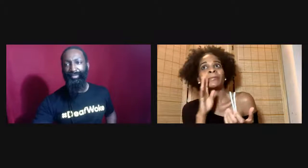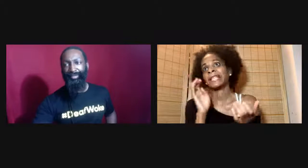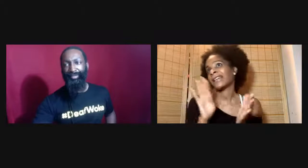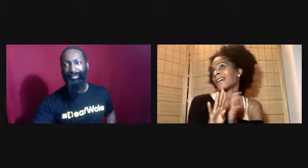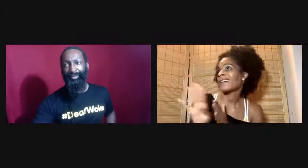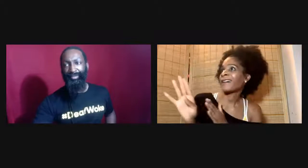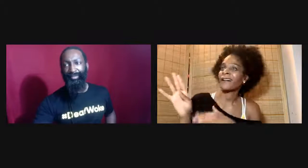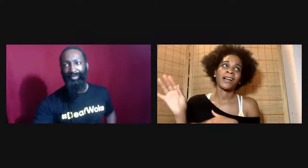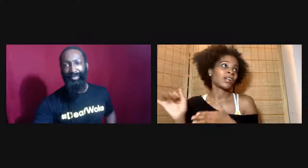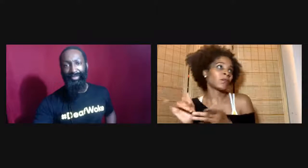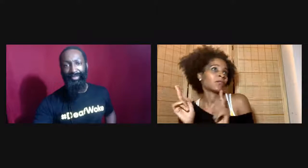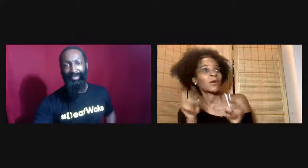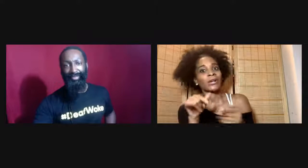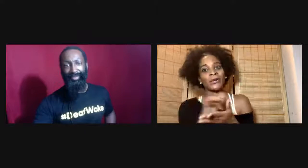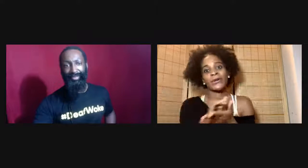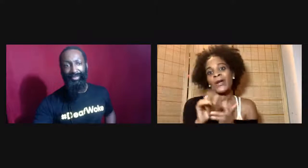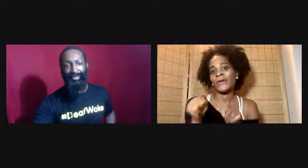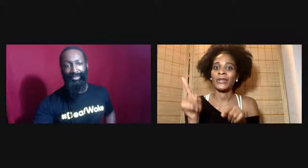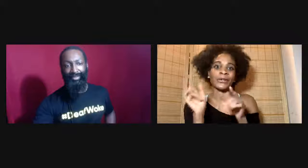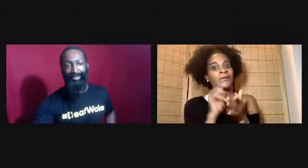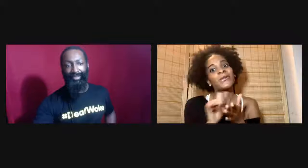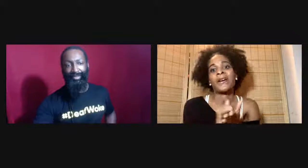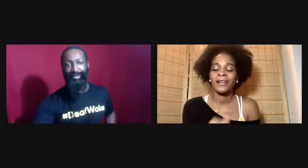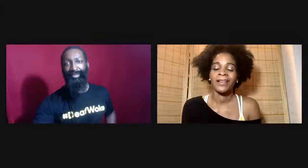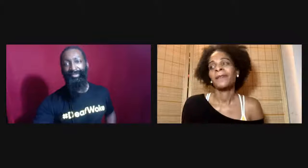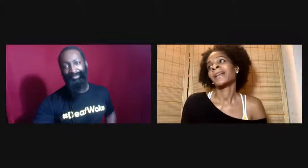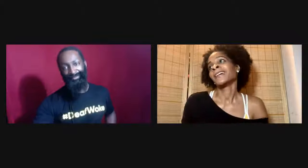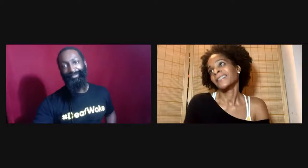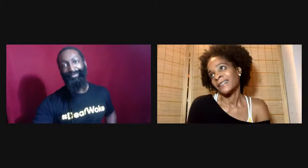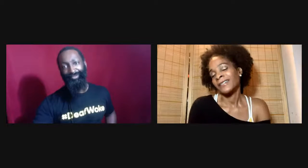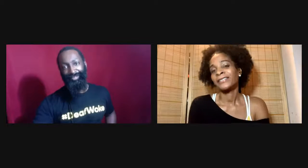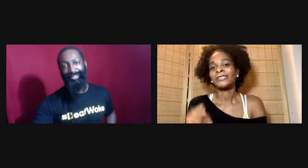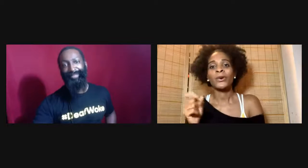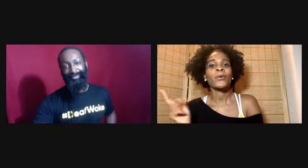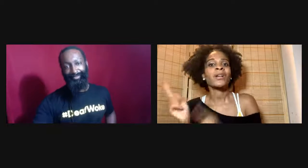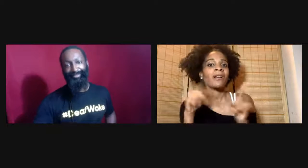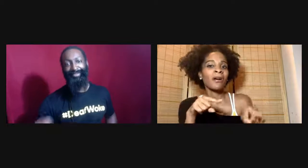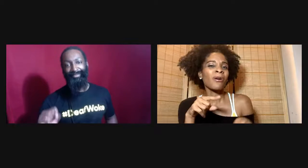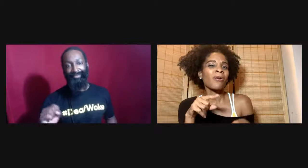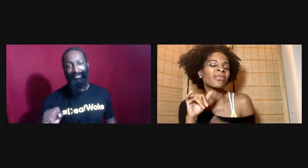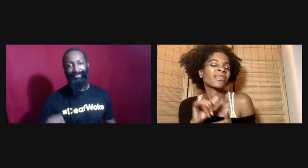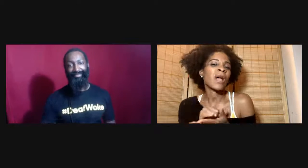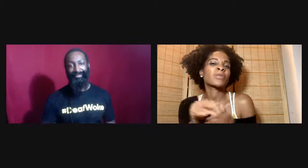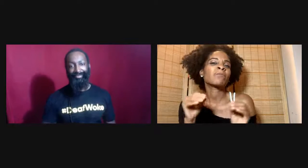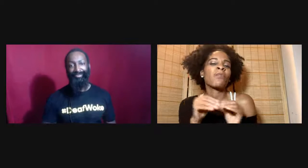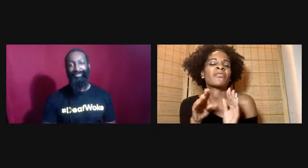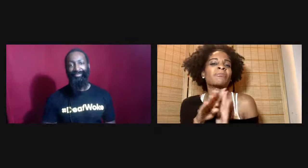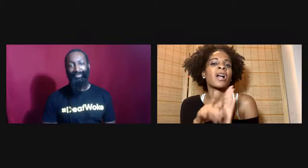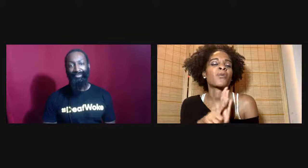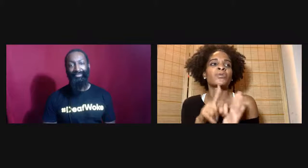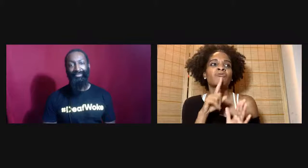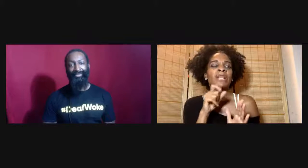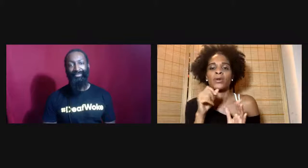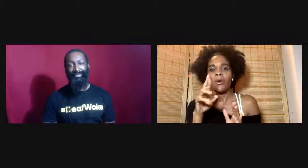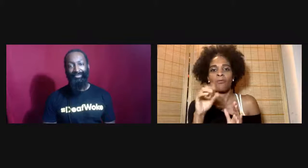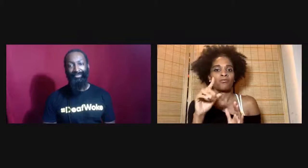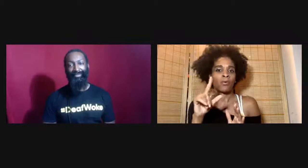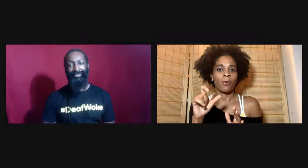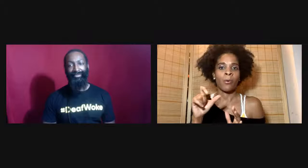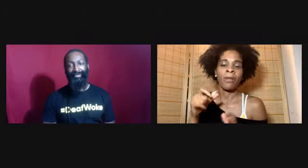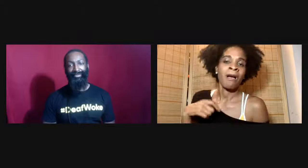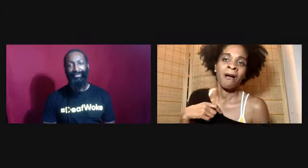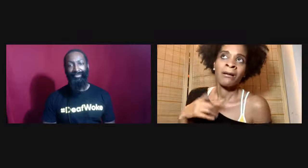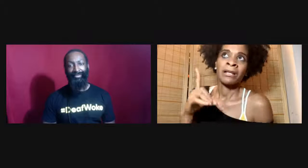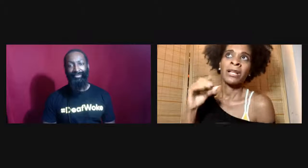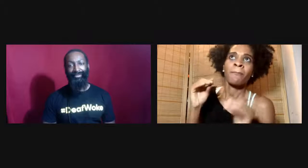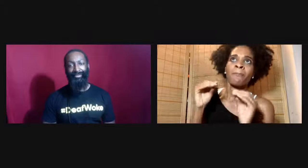mean, it's New York. You know, that's that place to be. So, you know, that's how I started that. And I was just, you